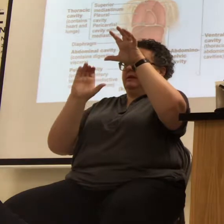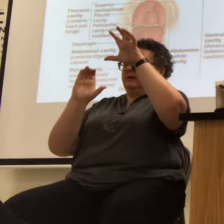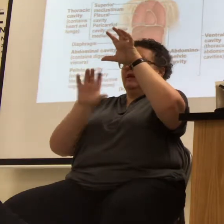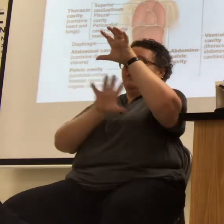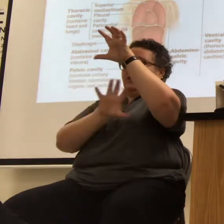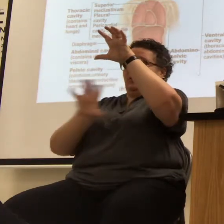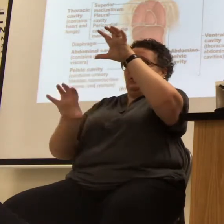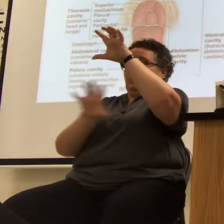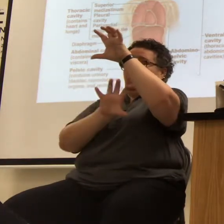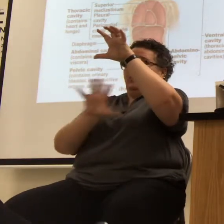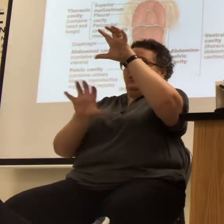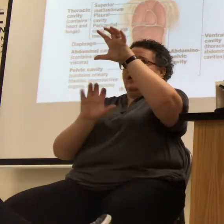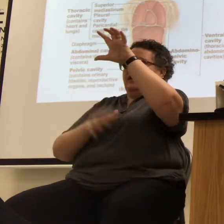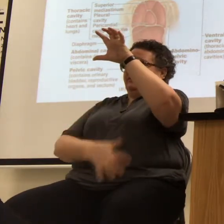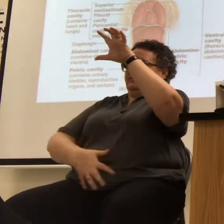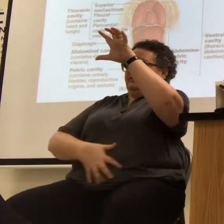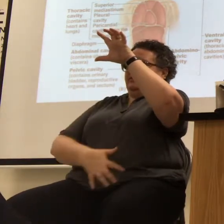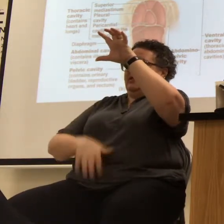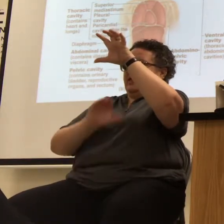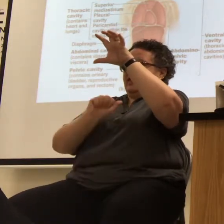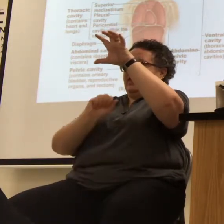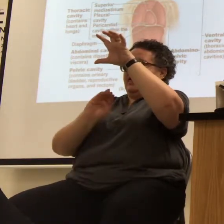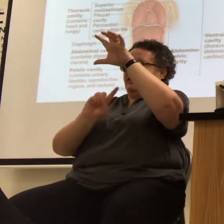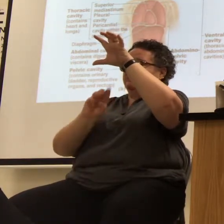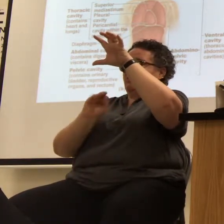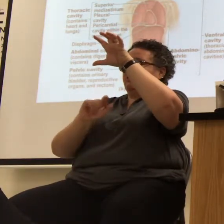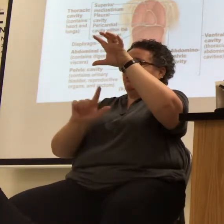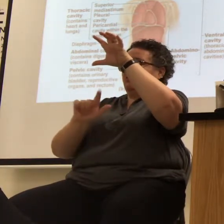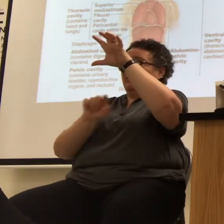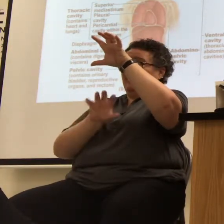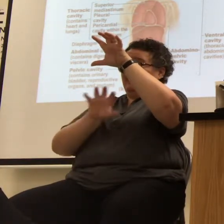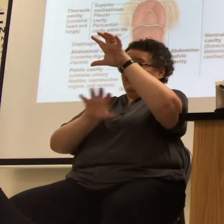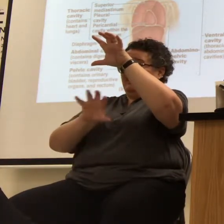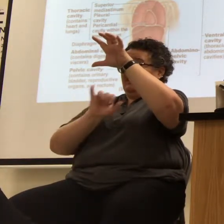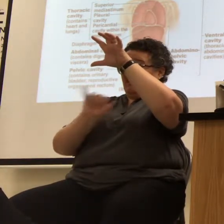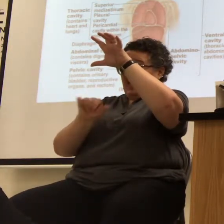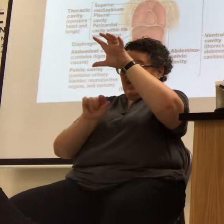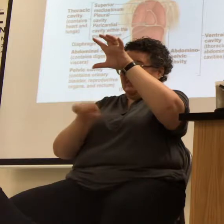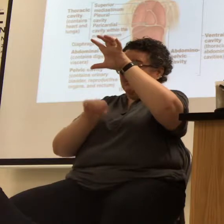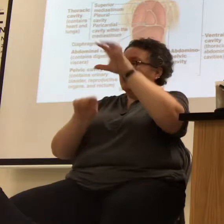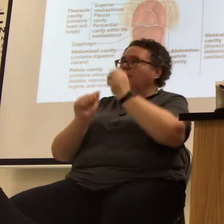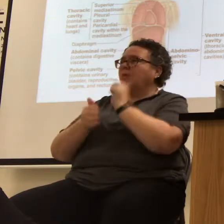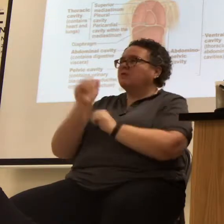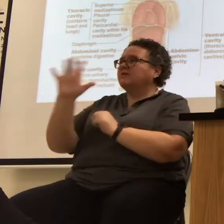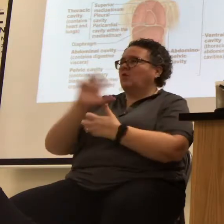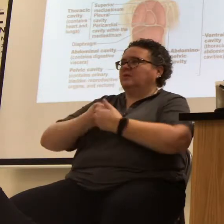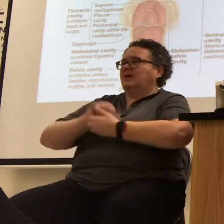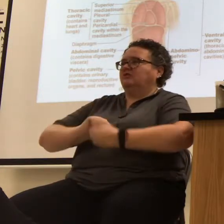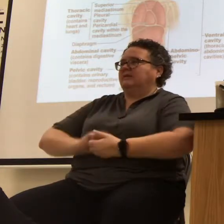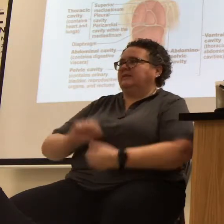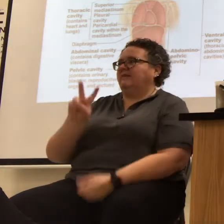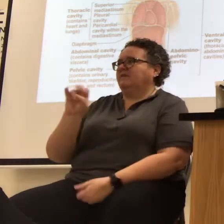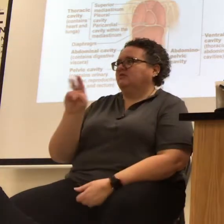Well, what's in there? Mostly digestive viscera, all your digestive organs.